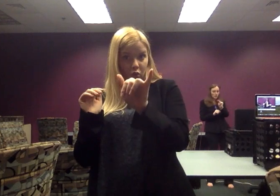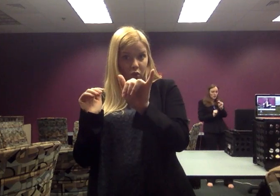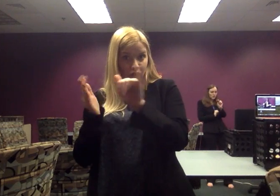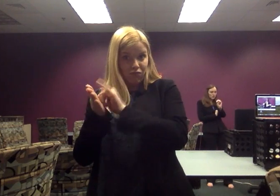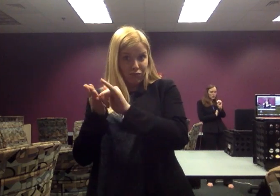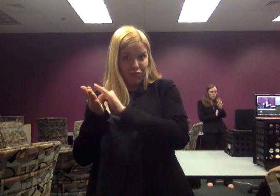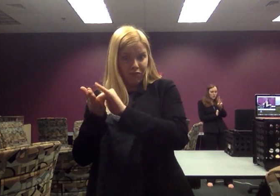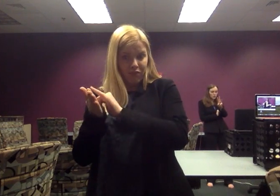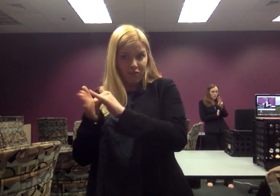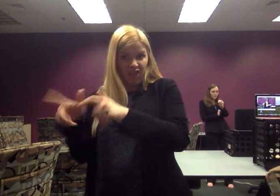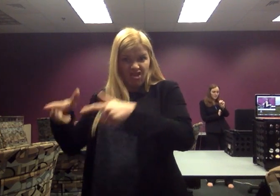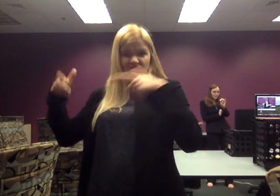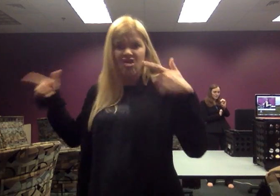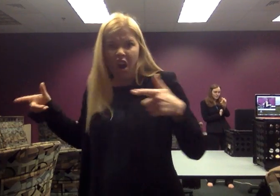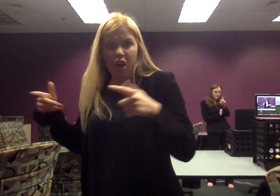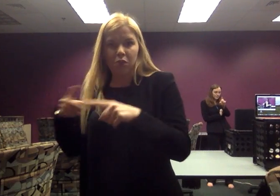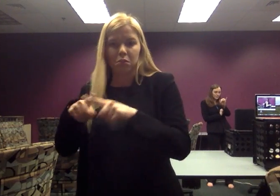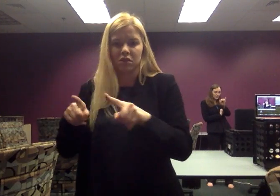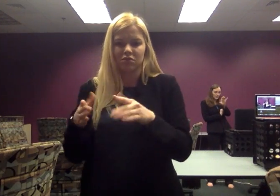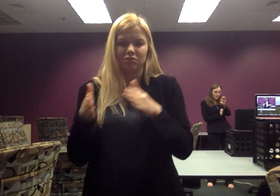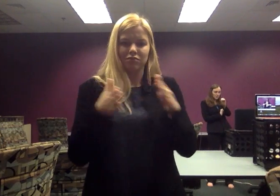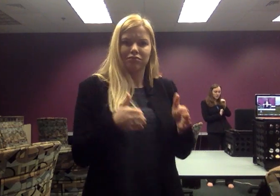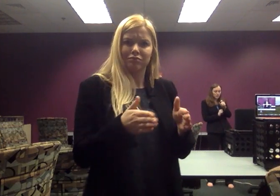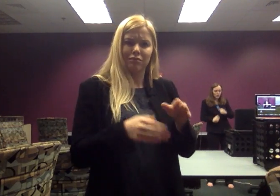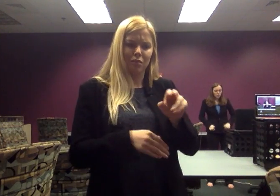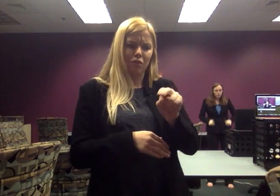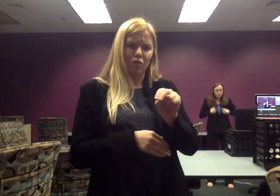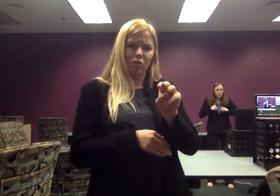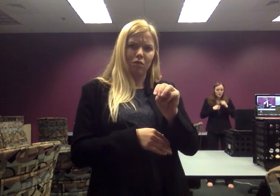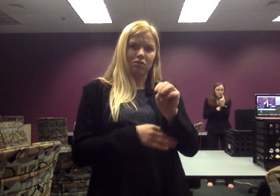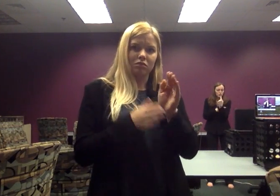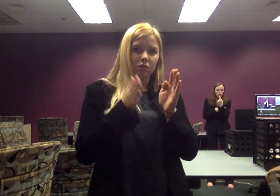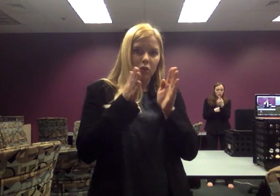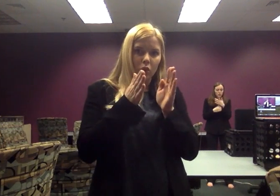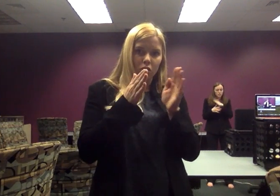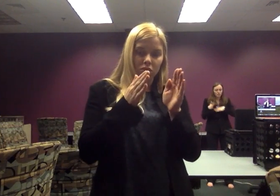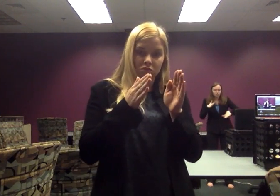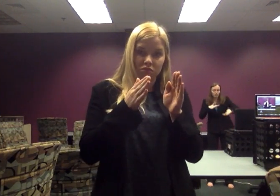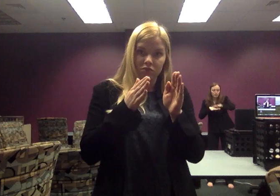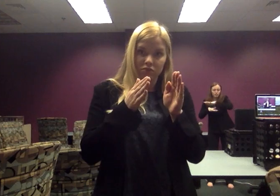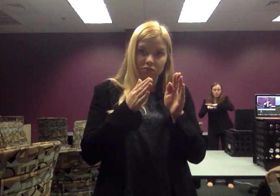both. She lived the last half of her life in New Mexico, though. Let me show you a picture of her.